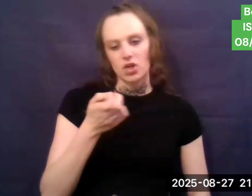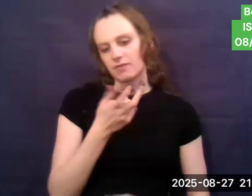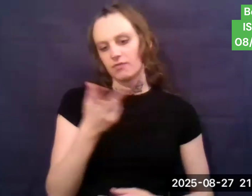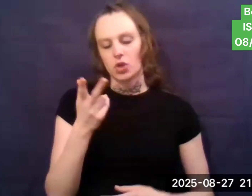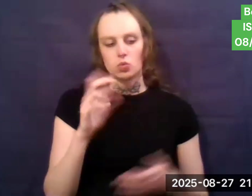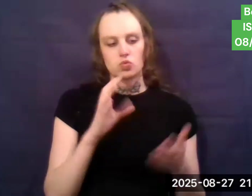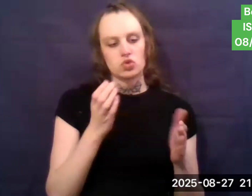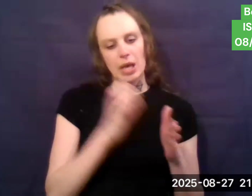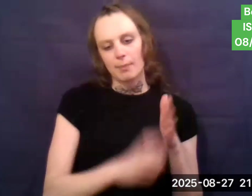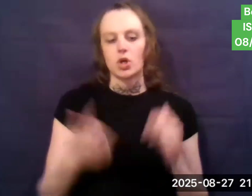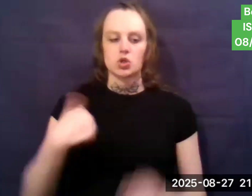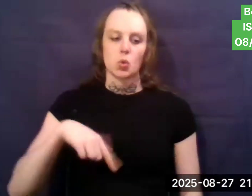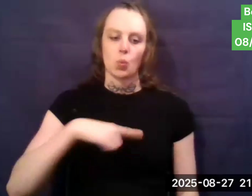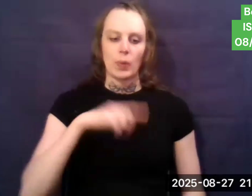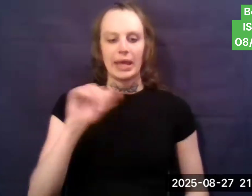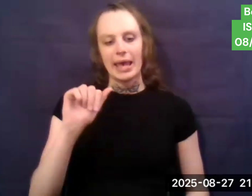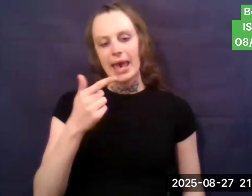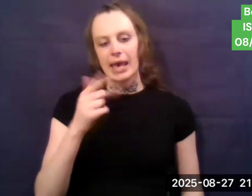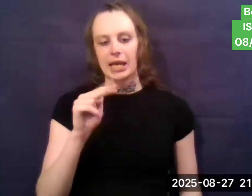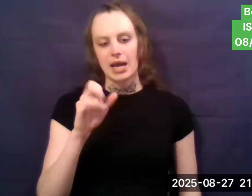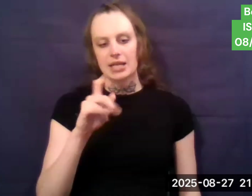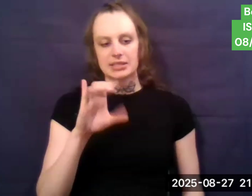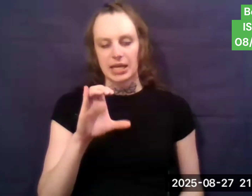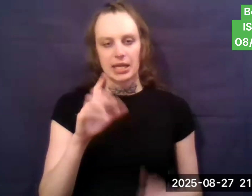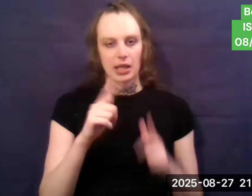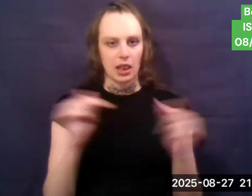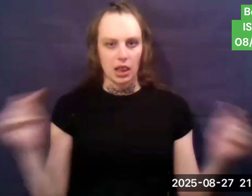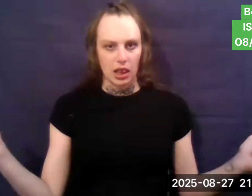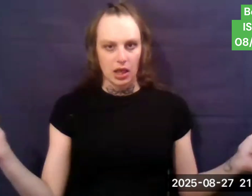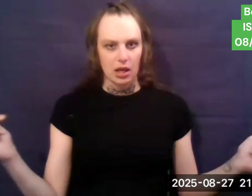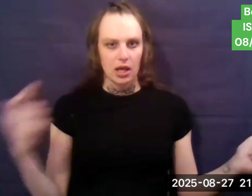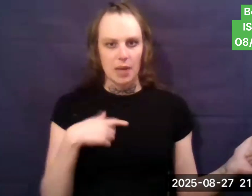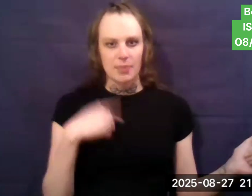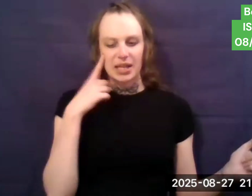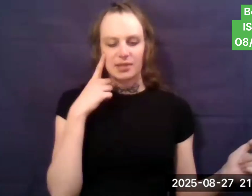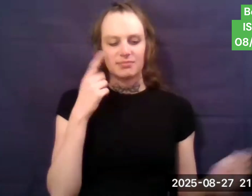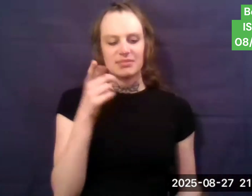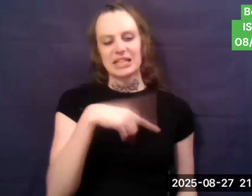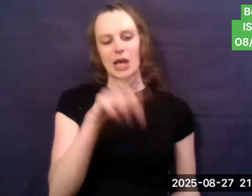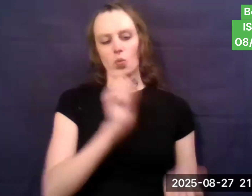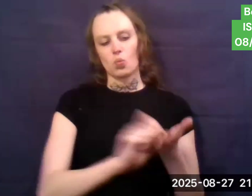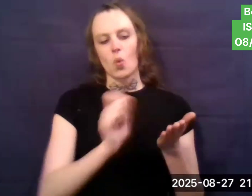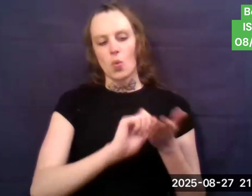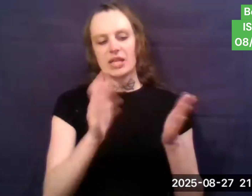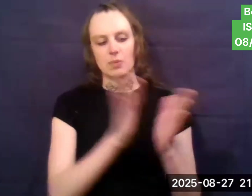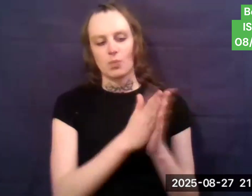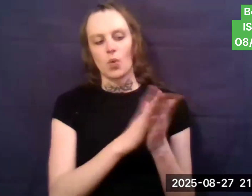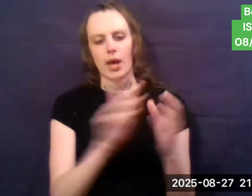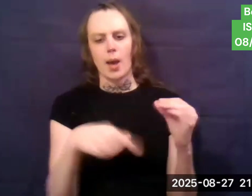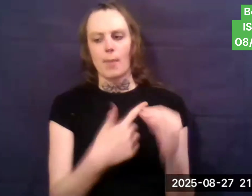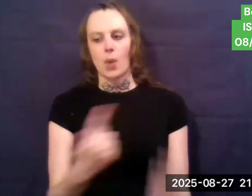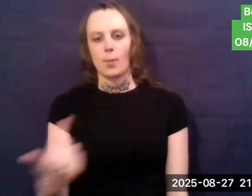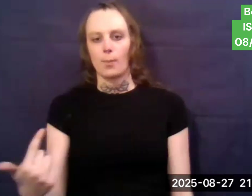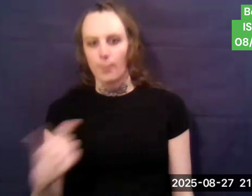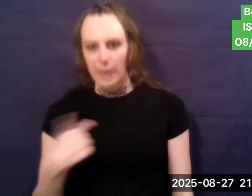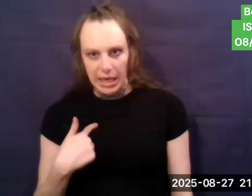all of these things, and I'm thinking, they wrote this book about me. They had, like, I don't know who these people are, Bill